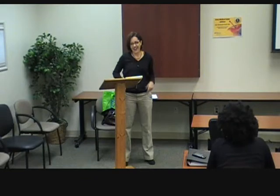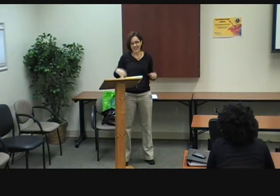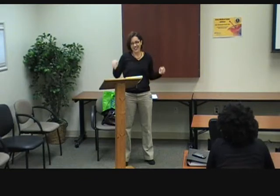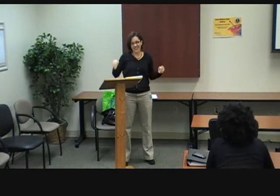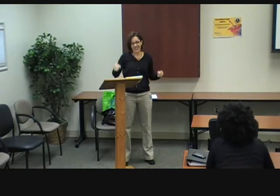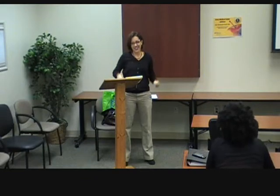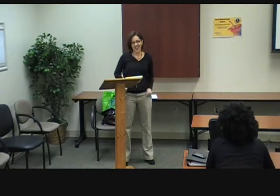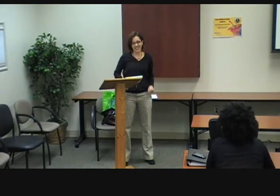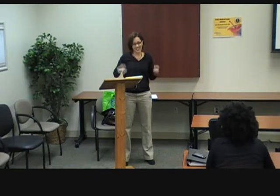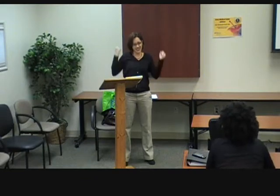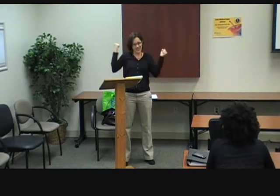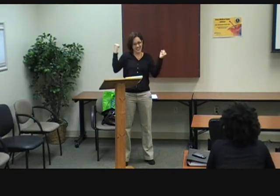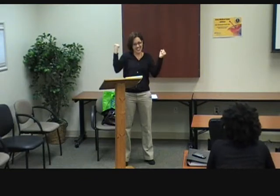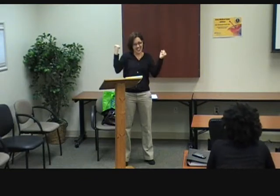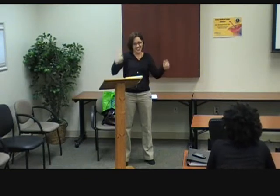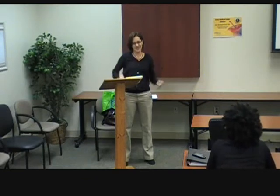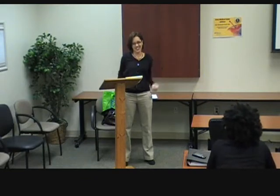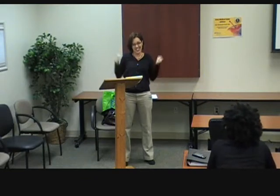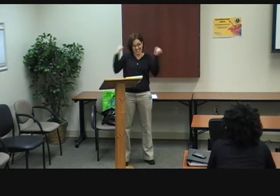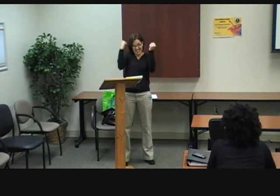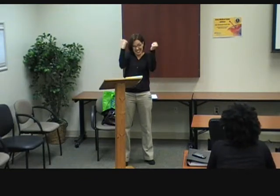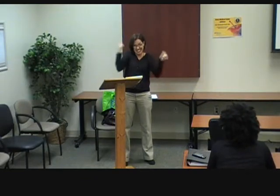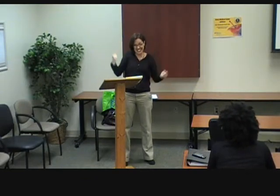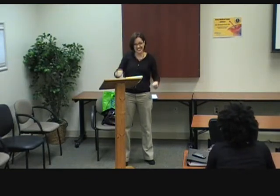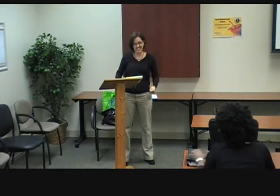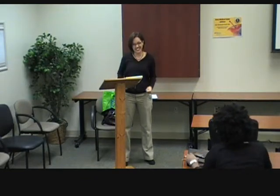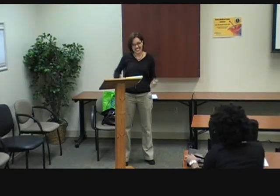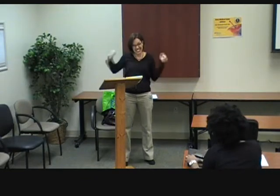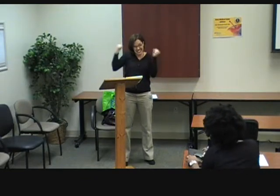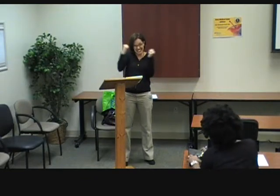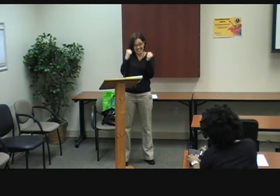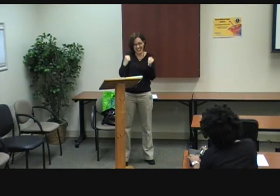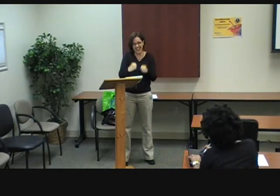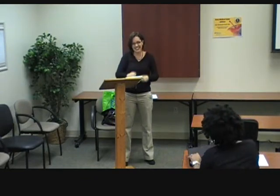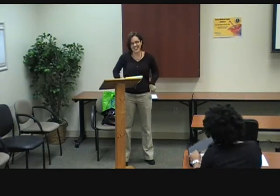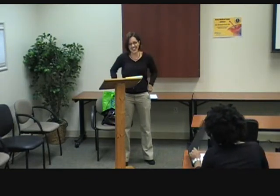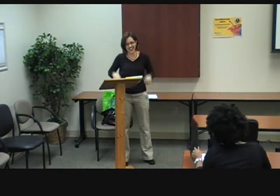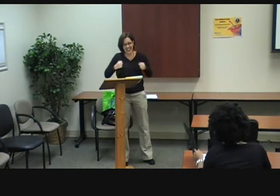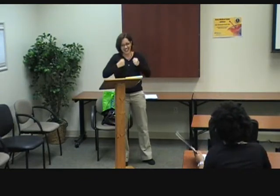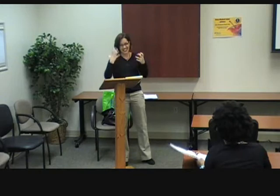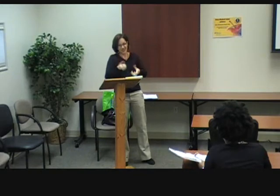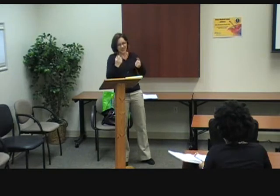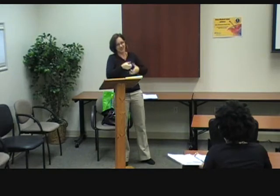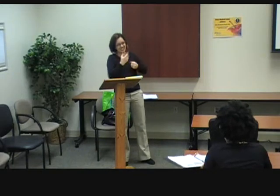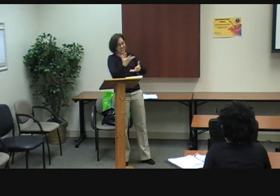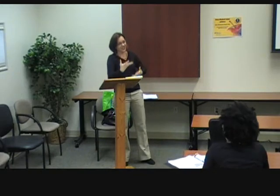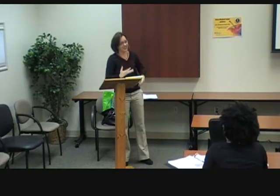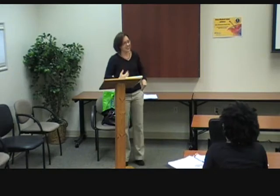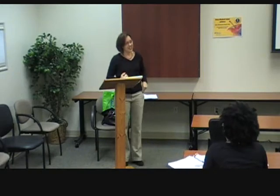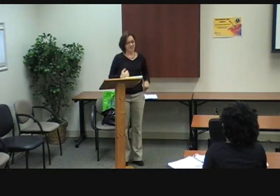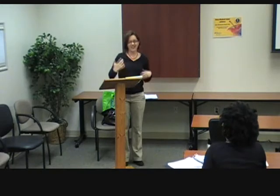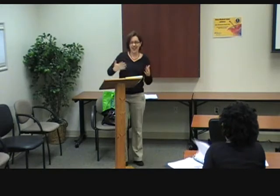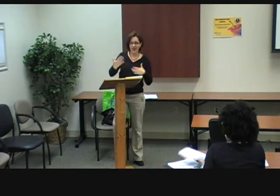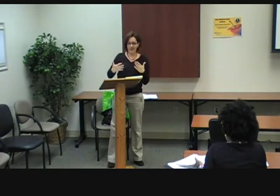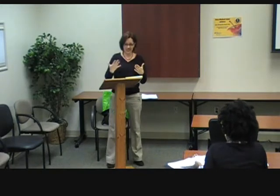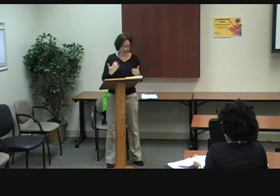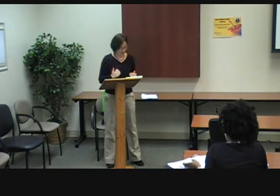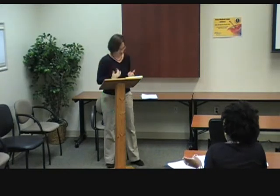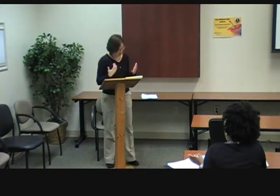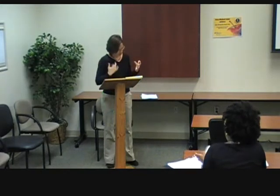I remember saying that and being like, I can't express myself. But now over time you learn